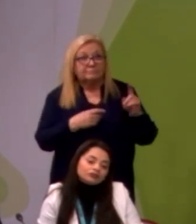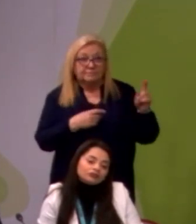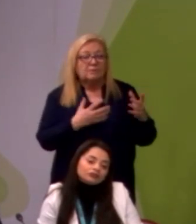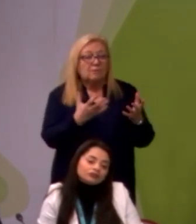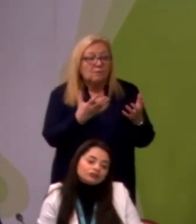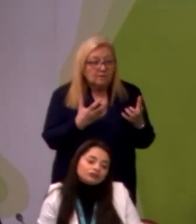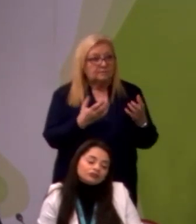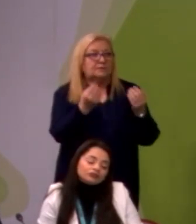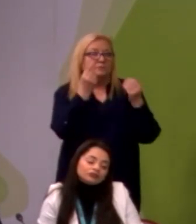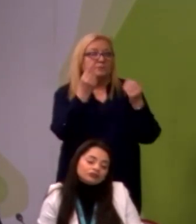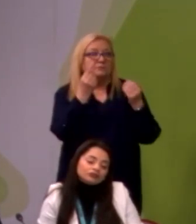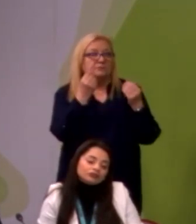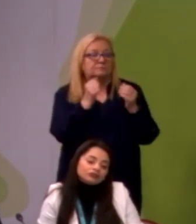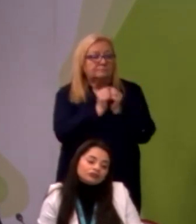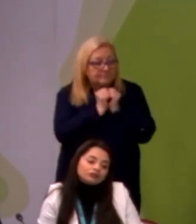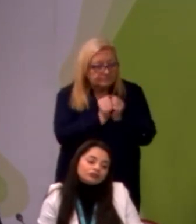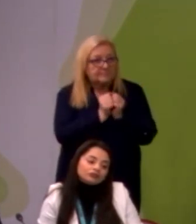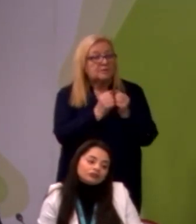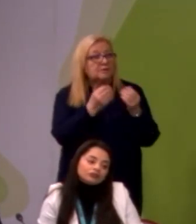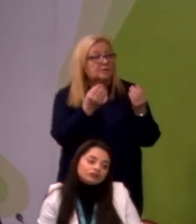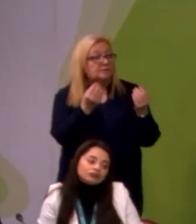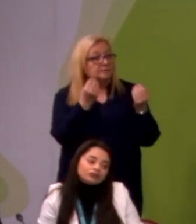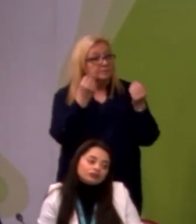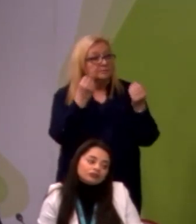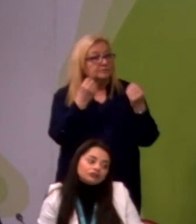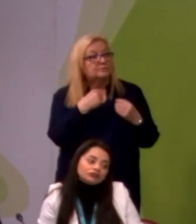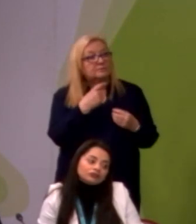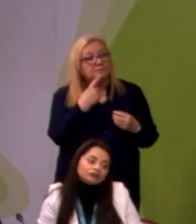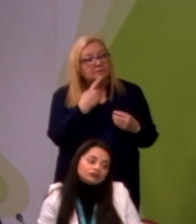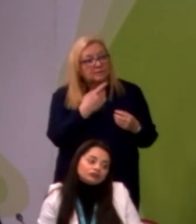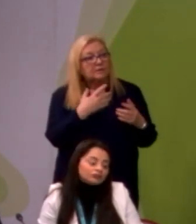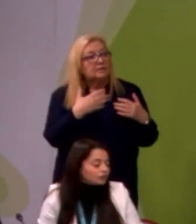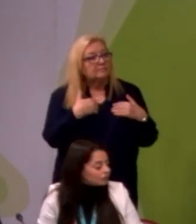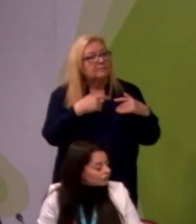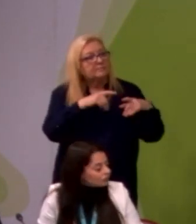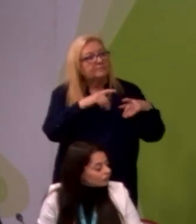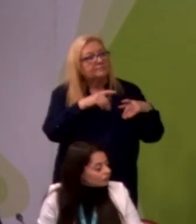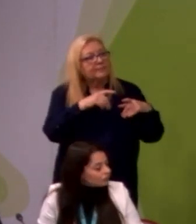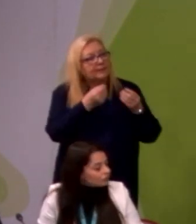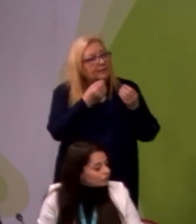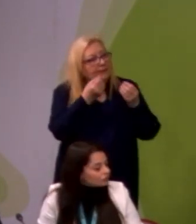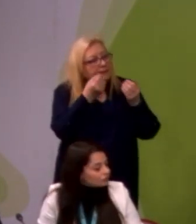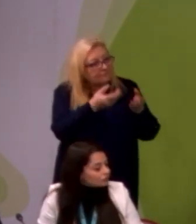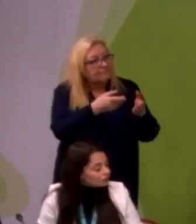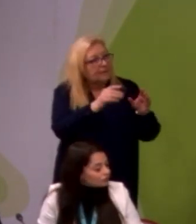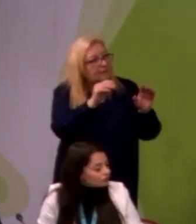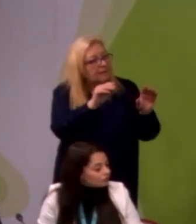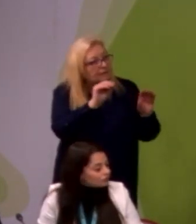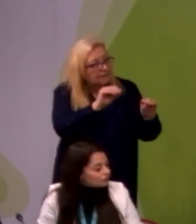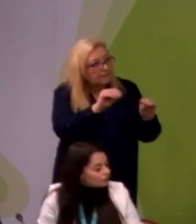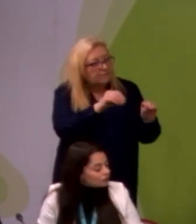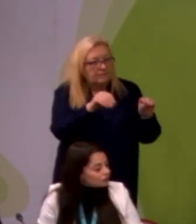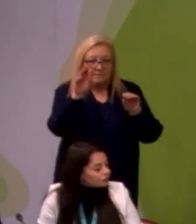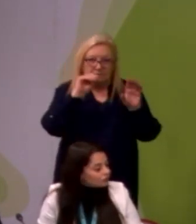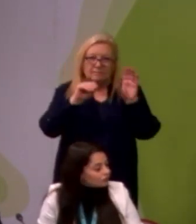How people saw that having somebody who was educated, having a child who was educated, would actually provide protection